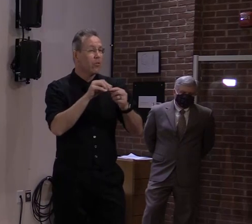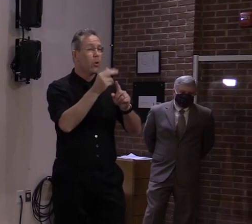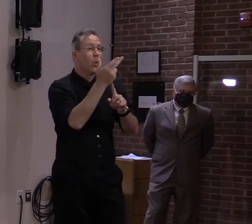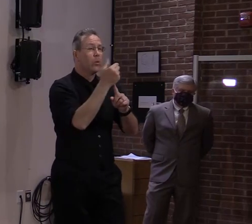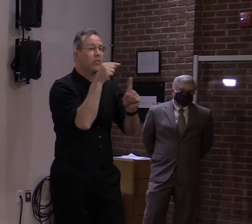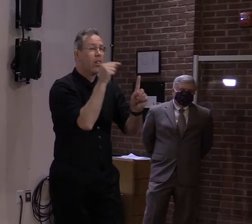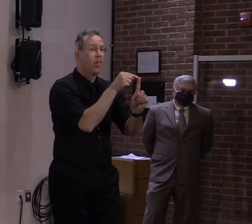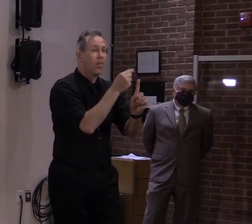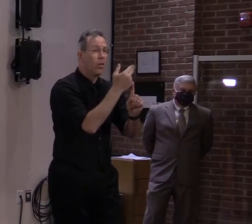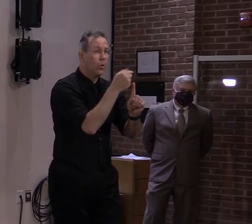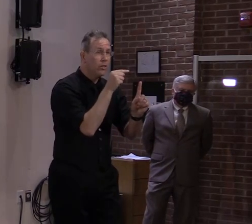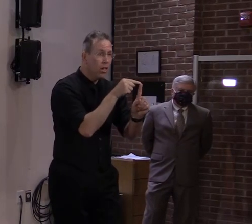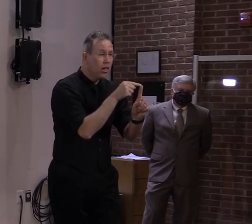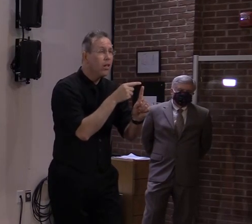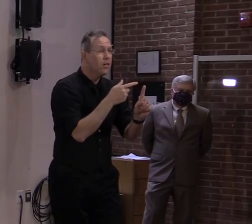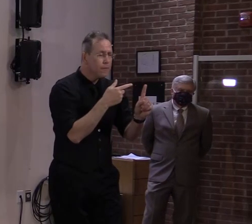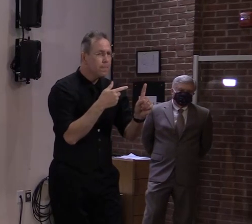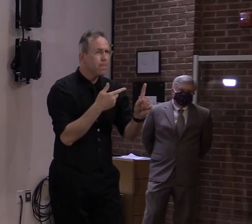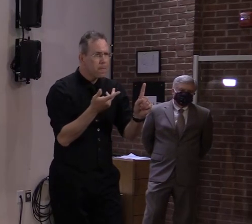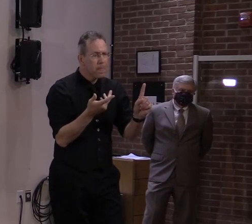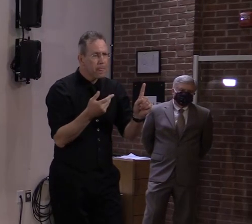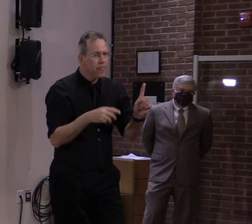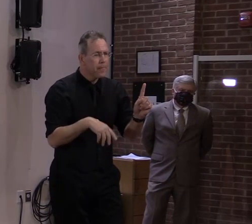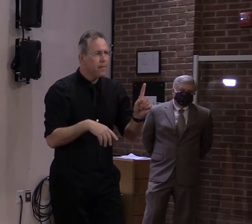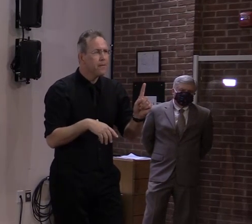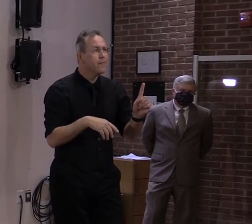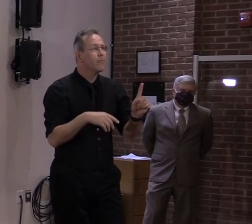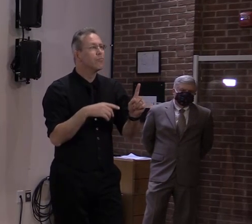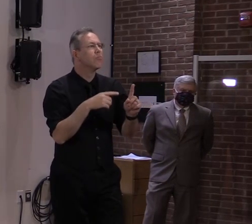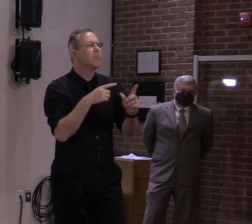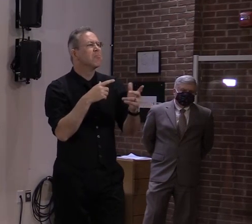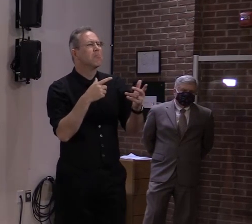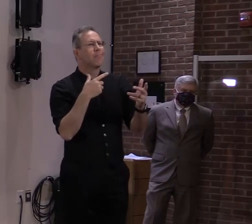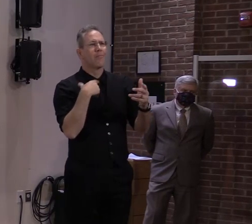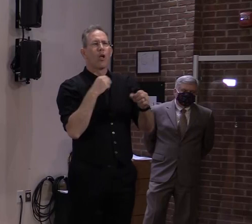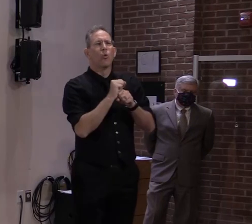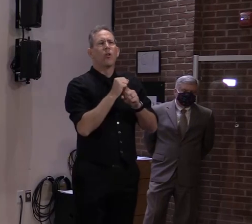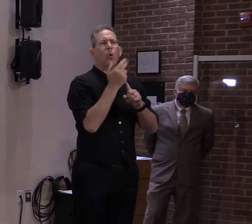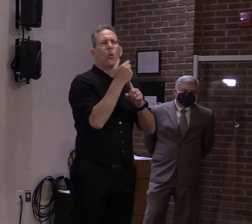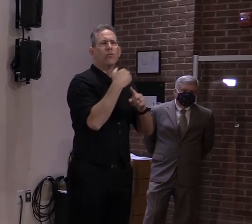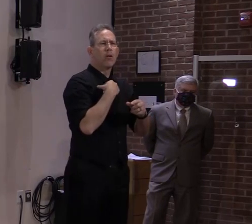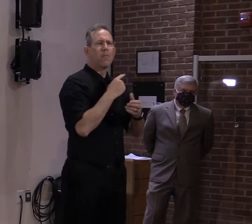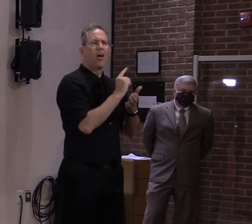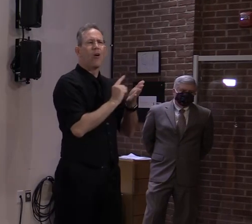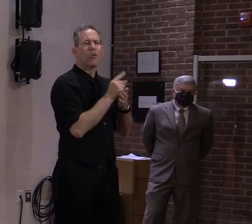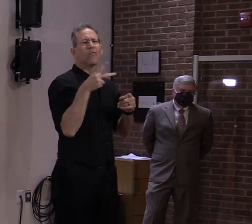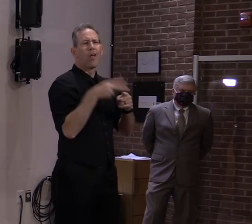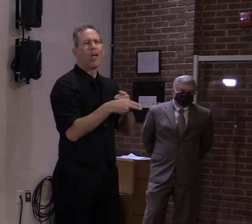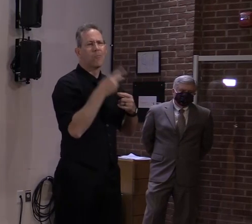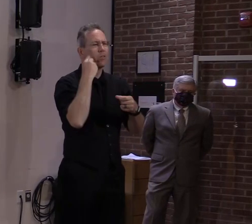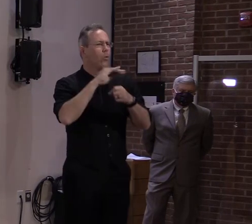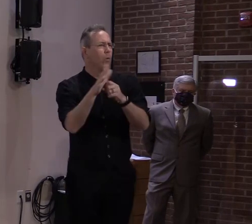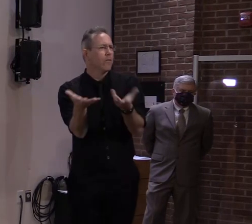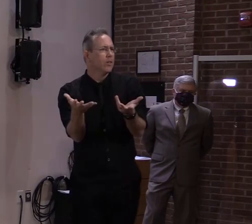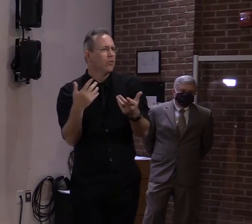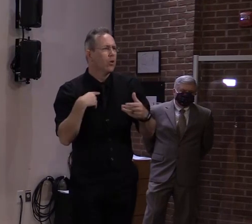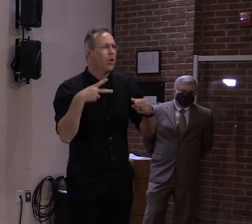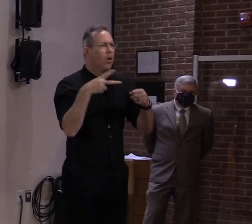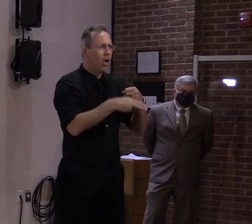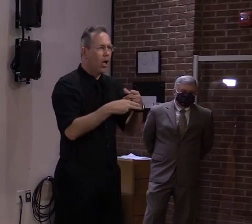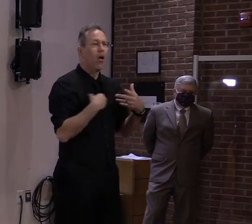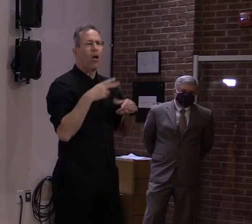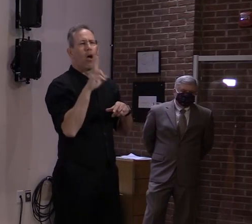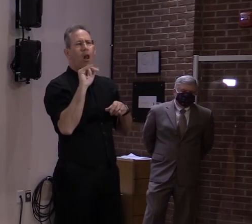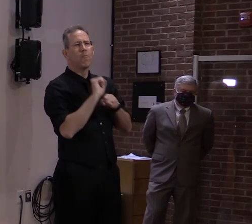expected to return to full-time work this summer once things open back up. But now that she has to search for work, she's concerned that she might lose her